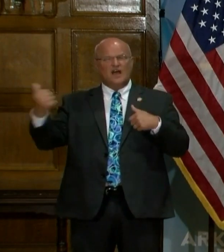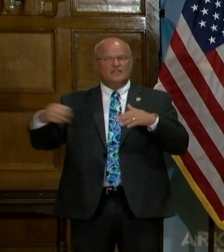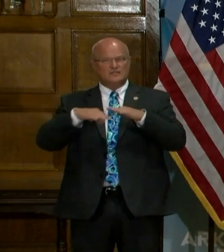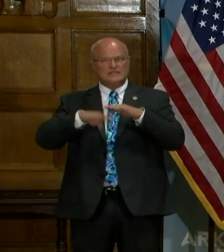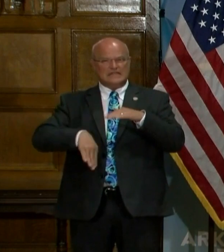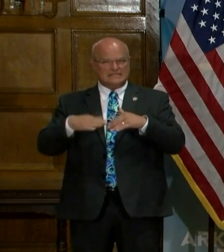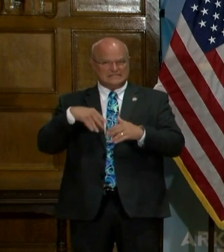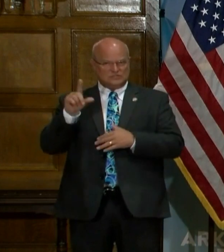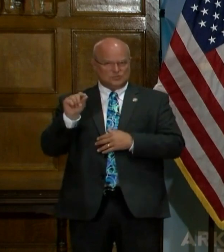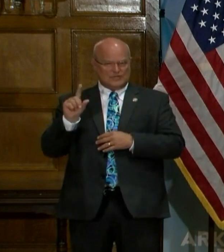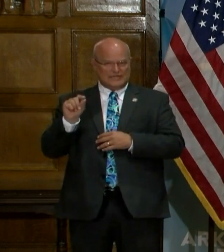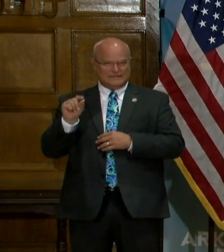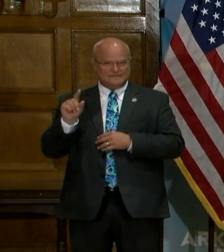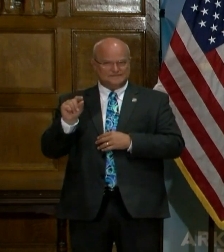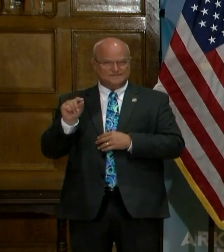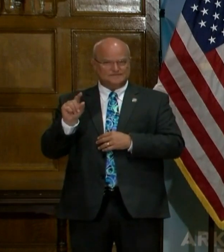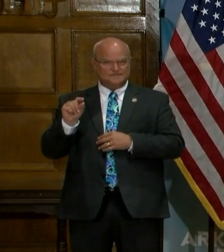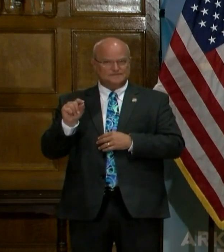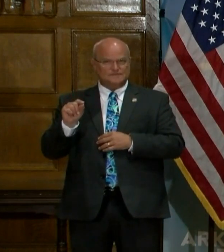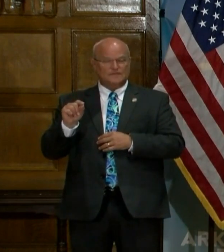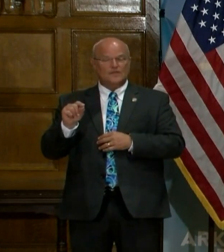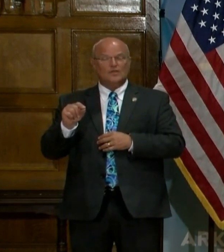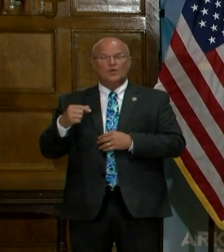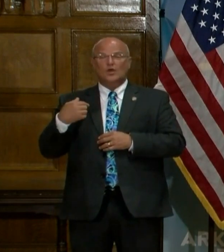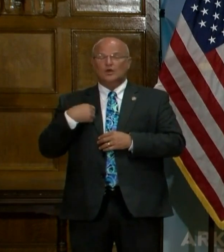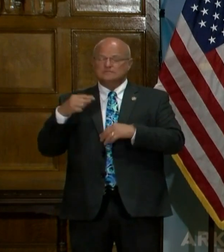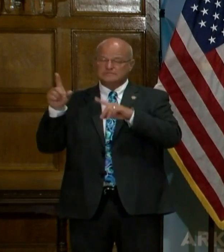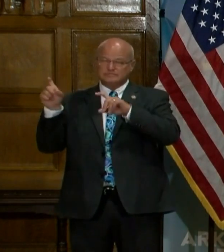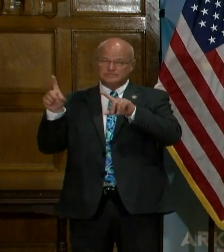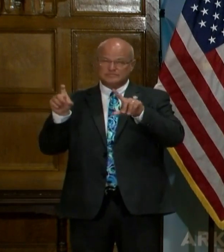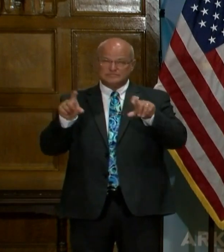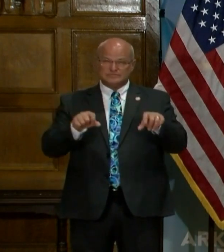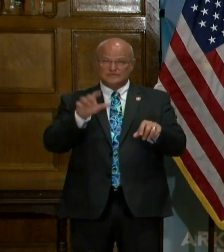being less than 20. We've tested